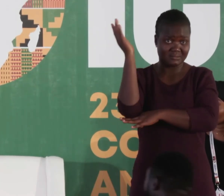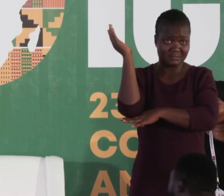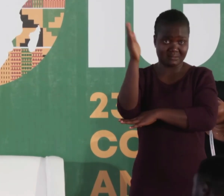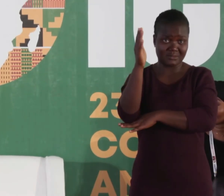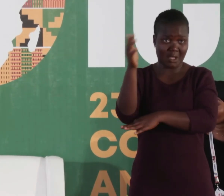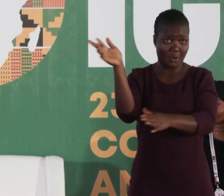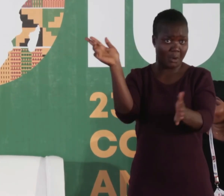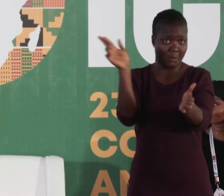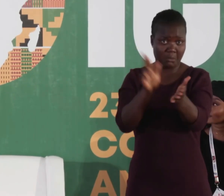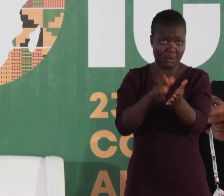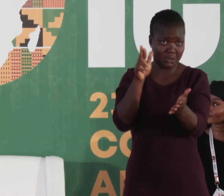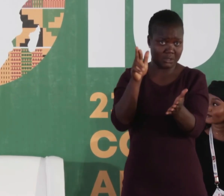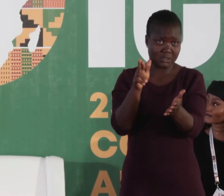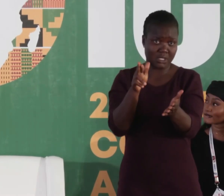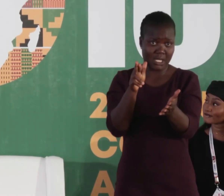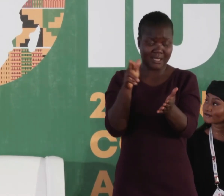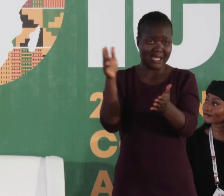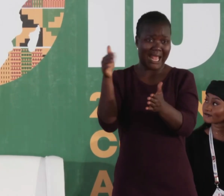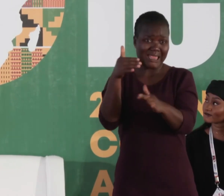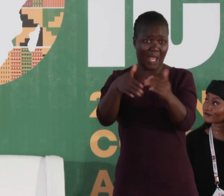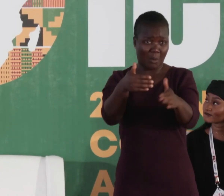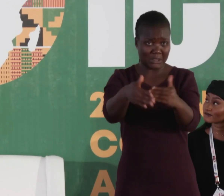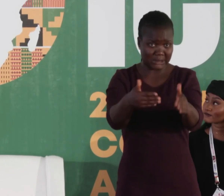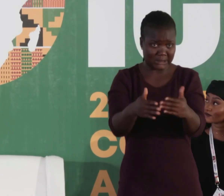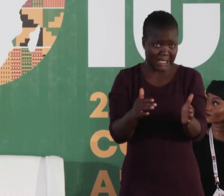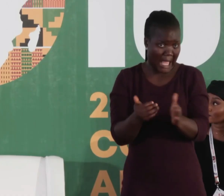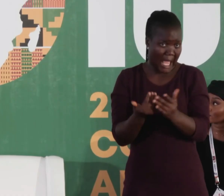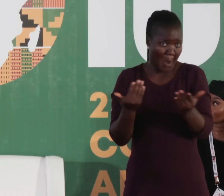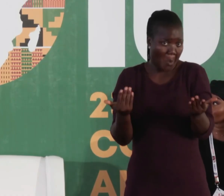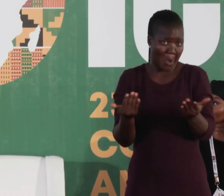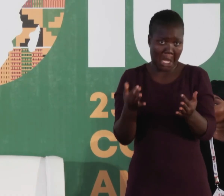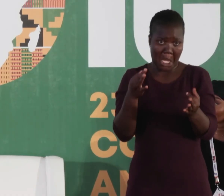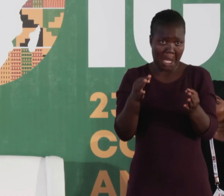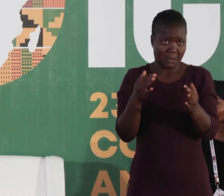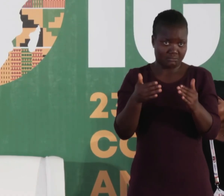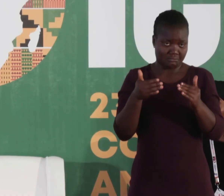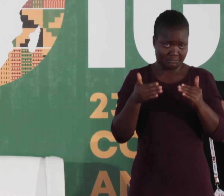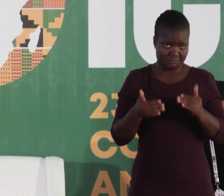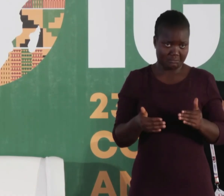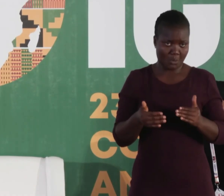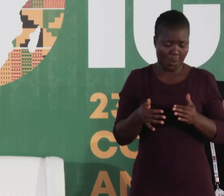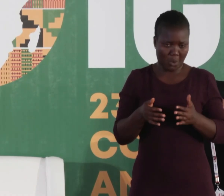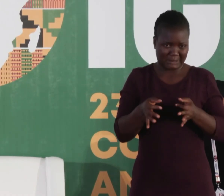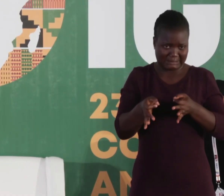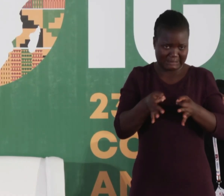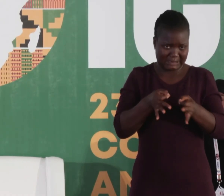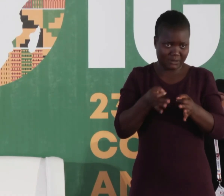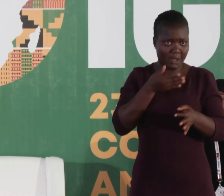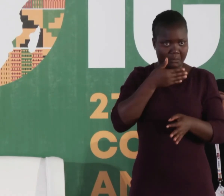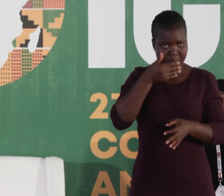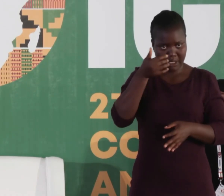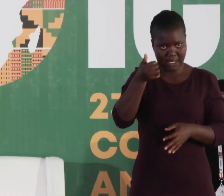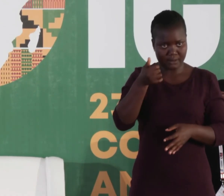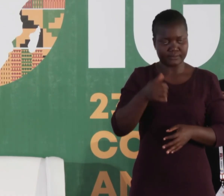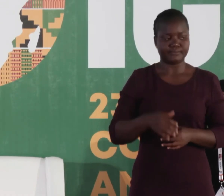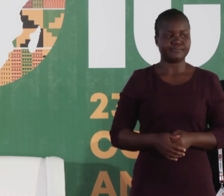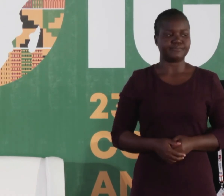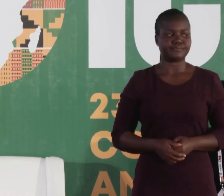results of a process evaluation. In the next slide, I give you details of the